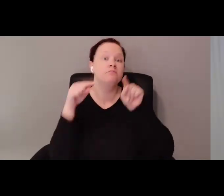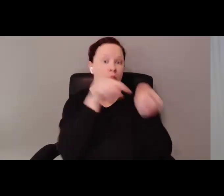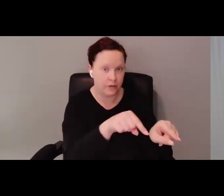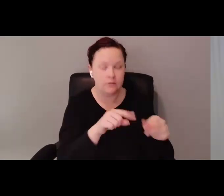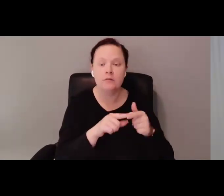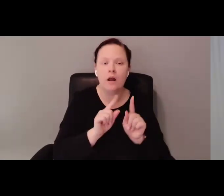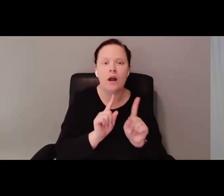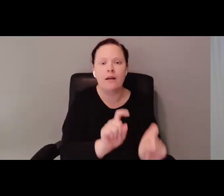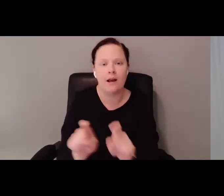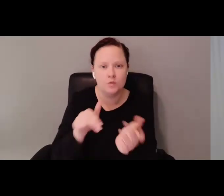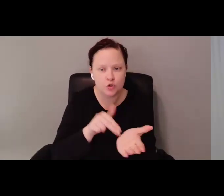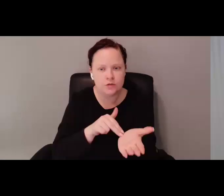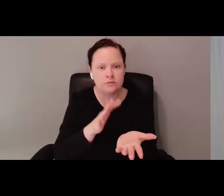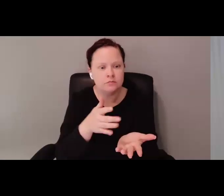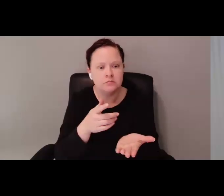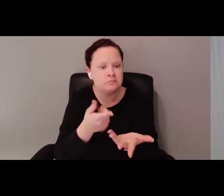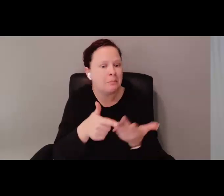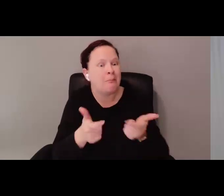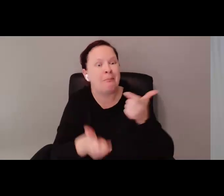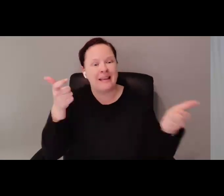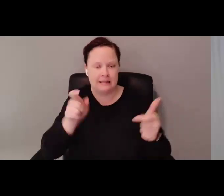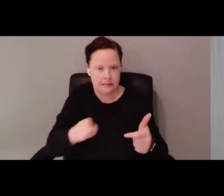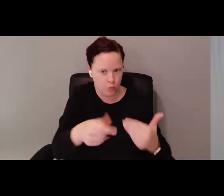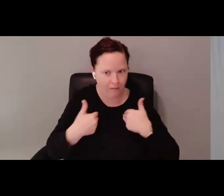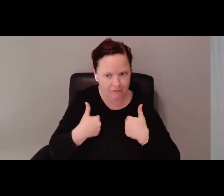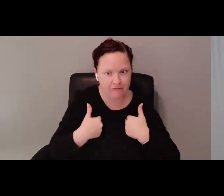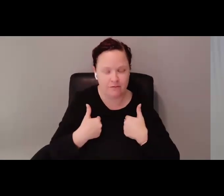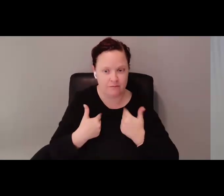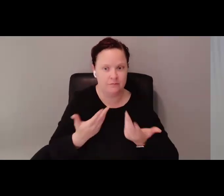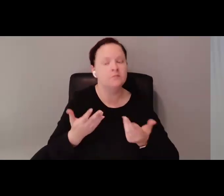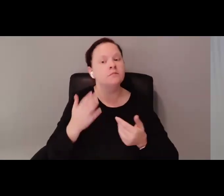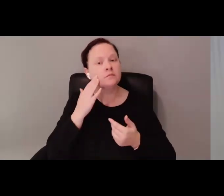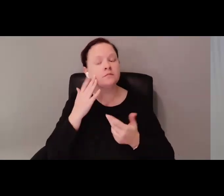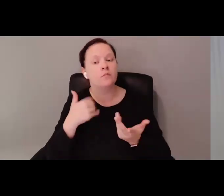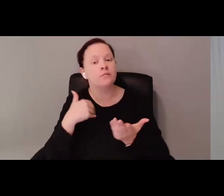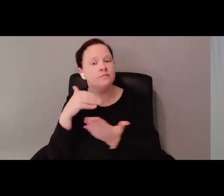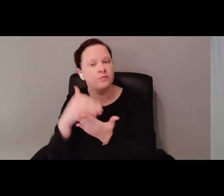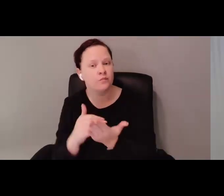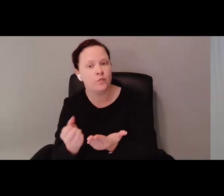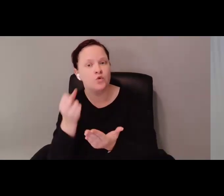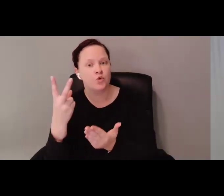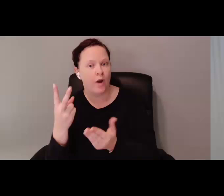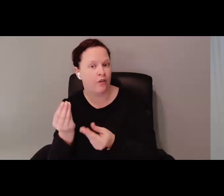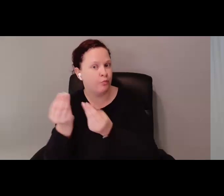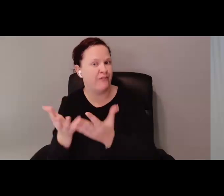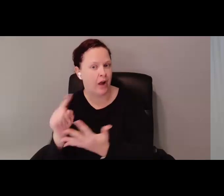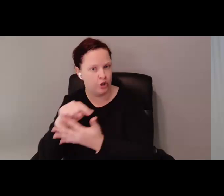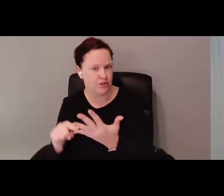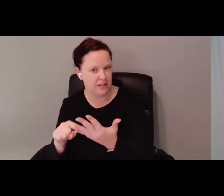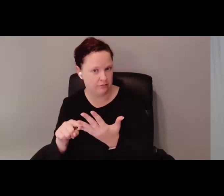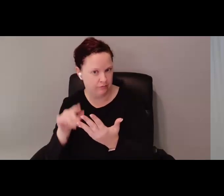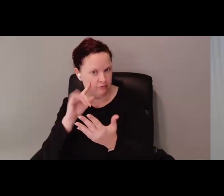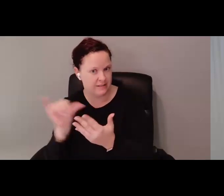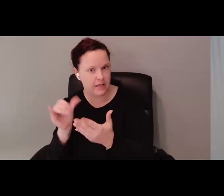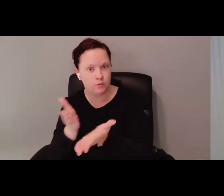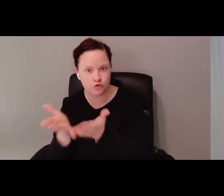asked them, what is the biggest need that you have? Because you have this list of 12 other providers of this service.